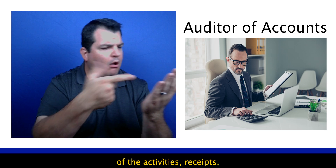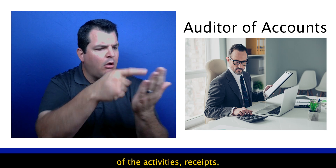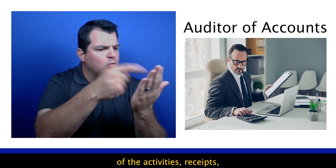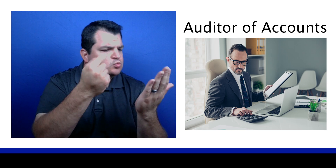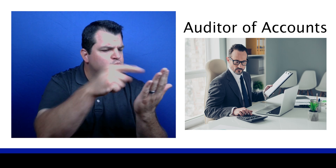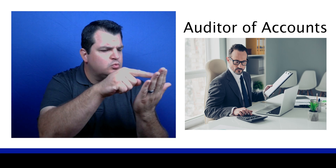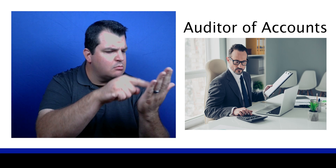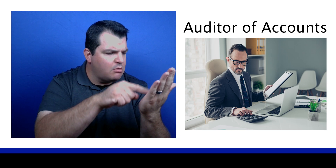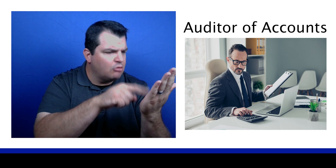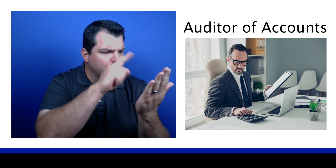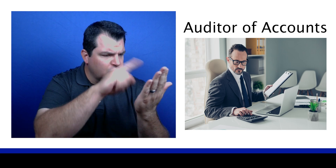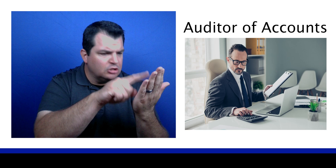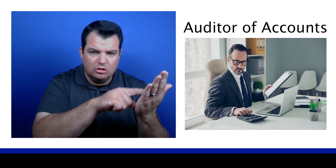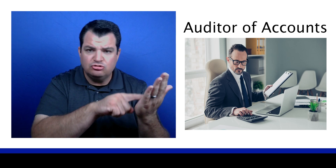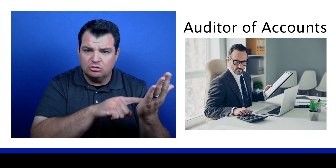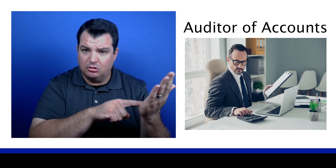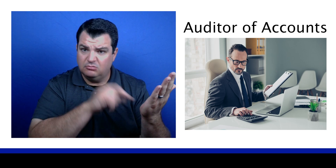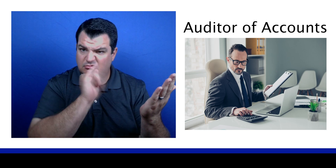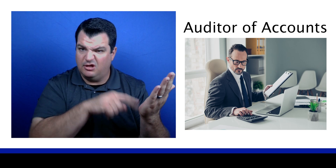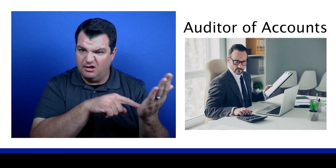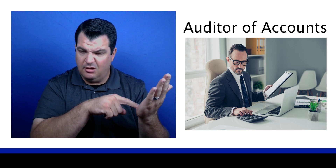of the state.